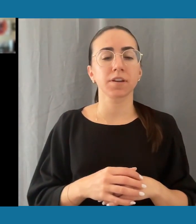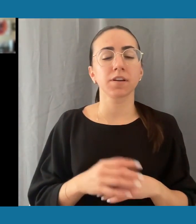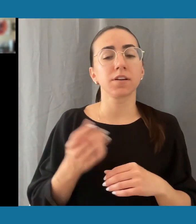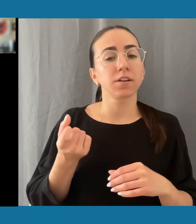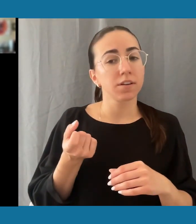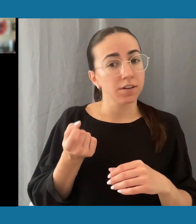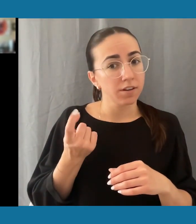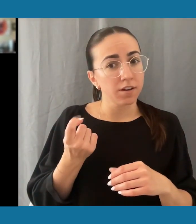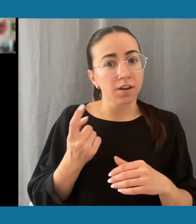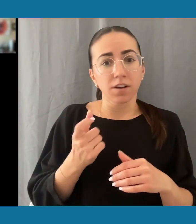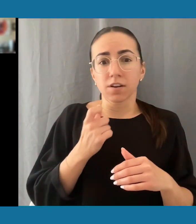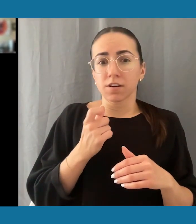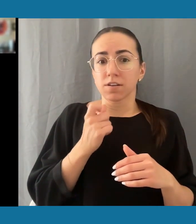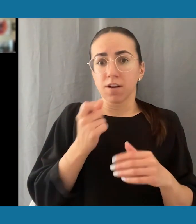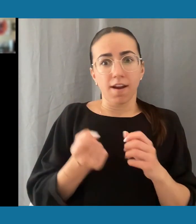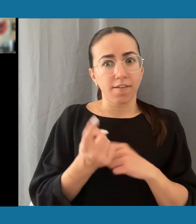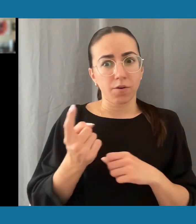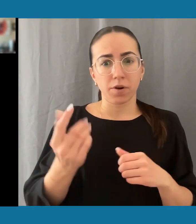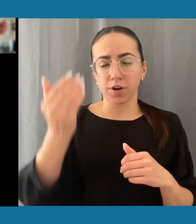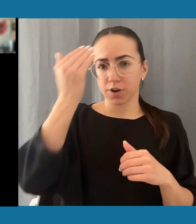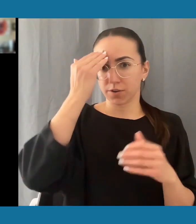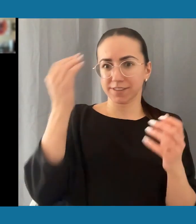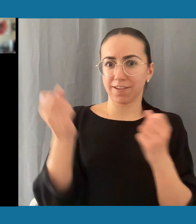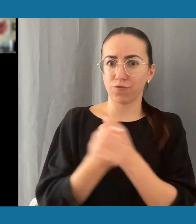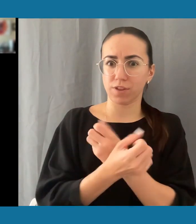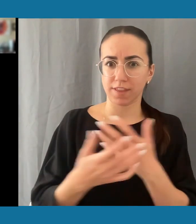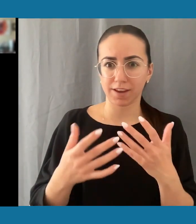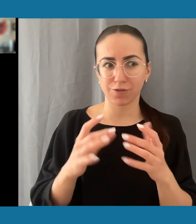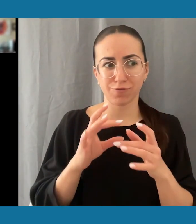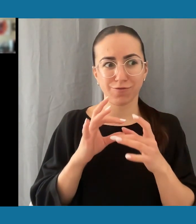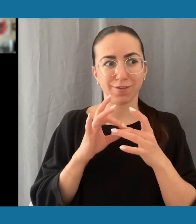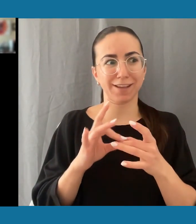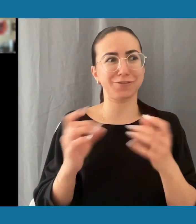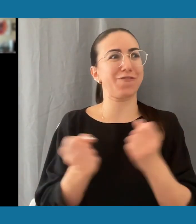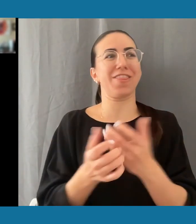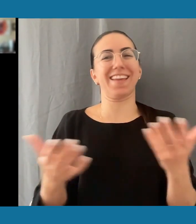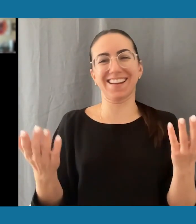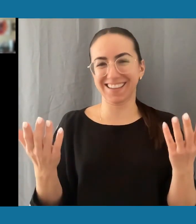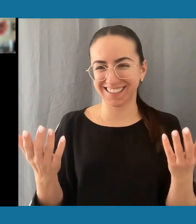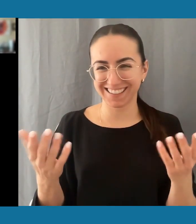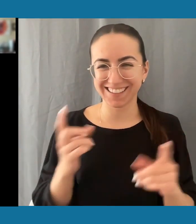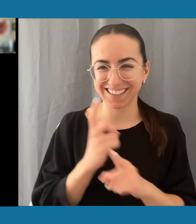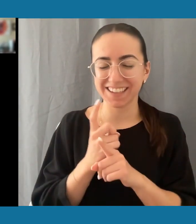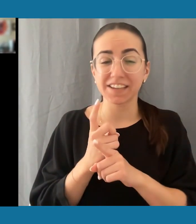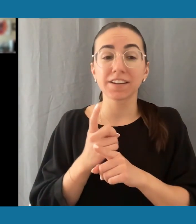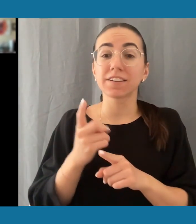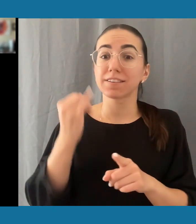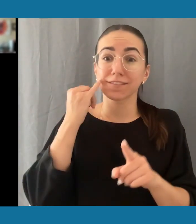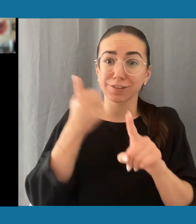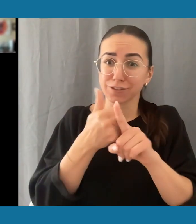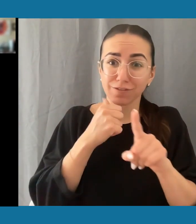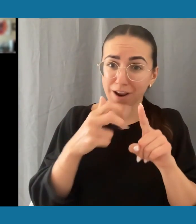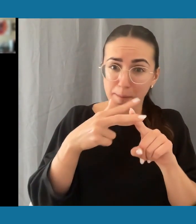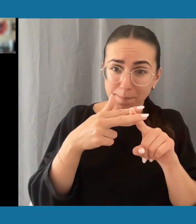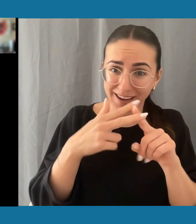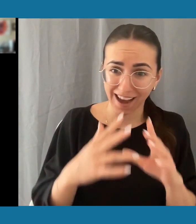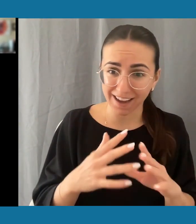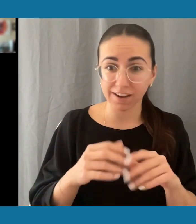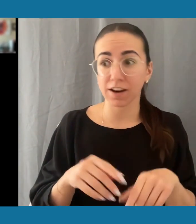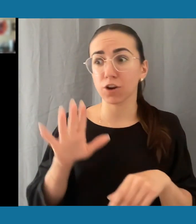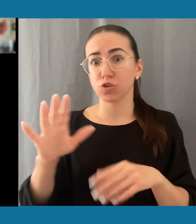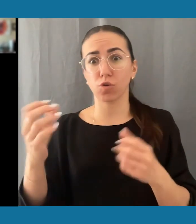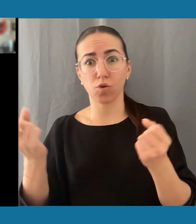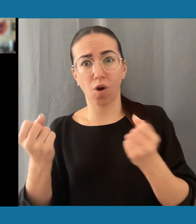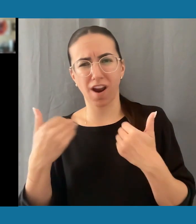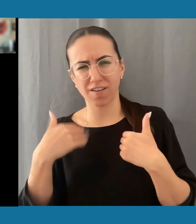knows everything about everything. So if you are not a mechanic and your car is making a weird noise, you